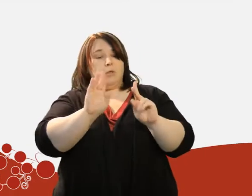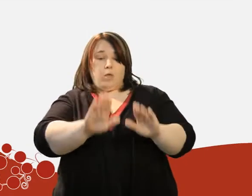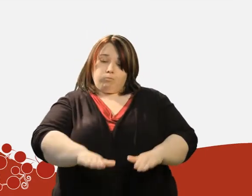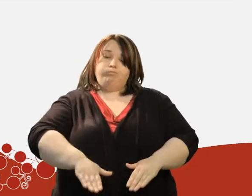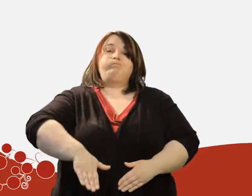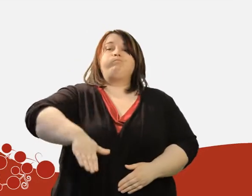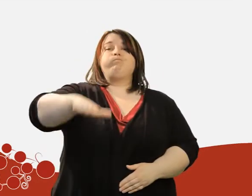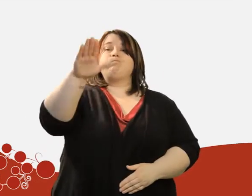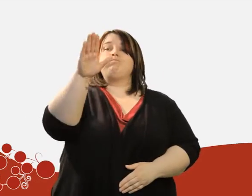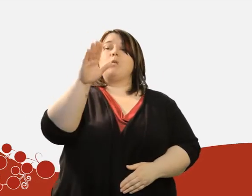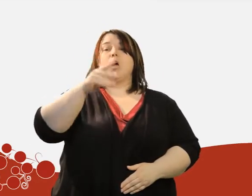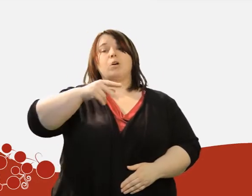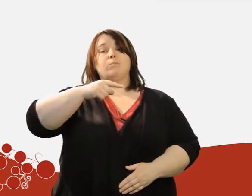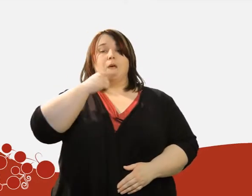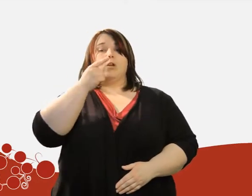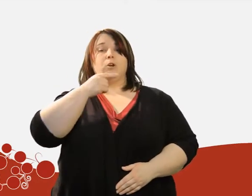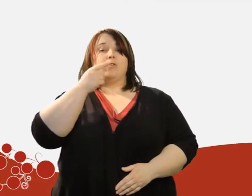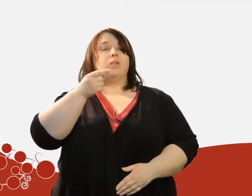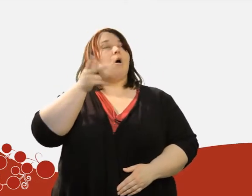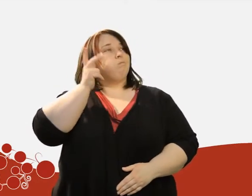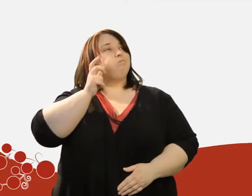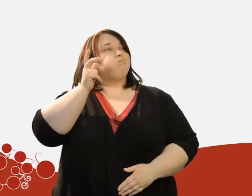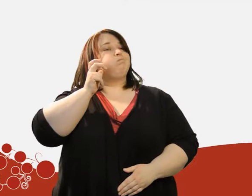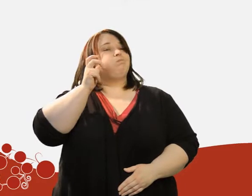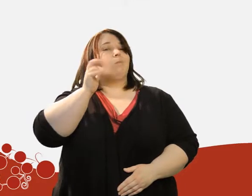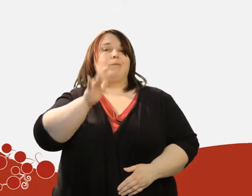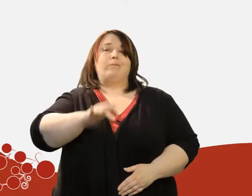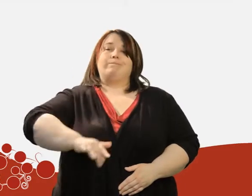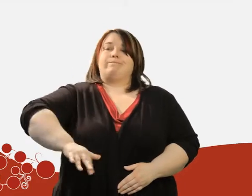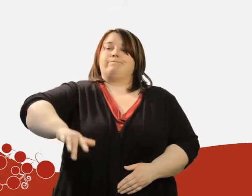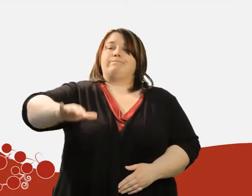A hearing person who has gone through much of their life without a hearing loss,